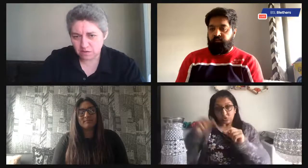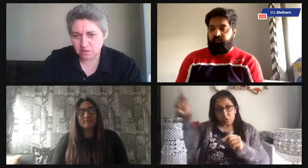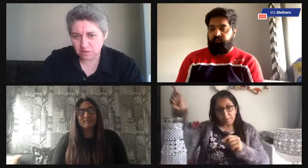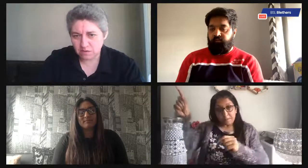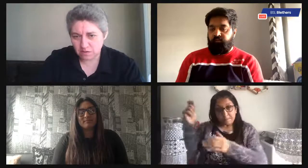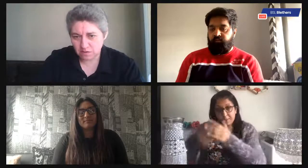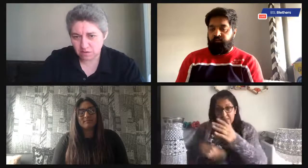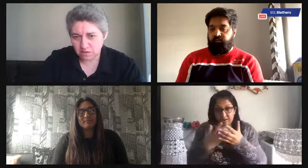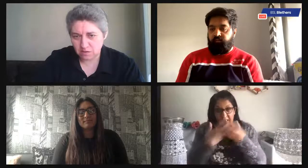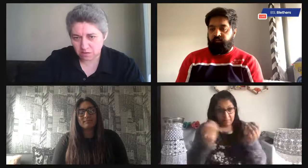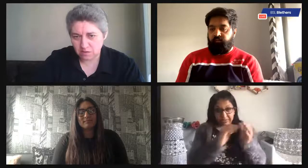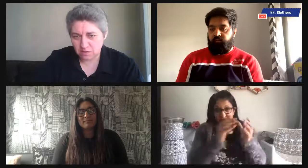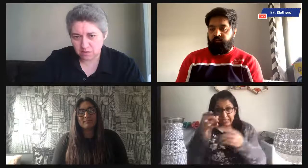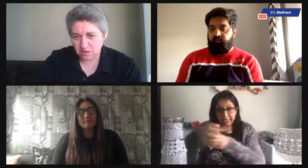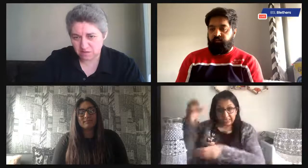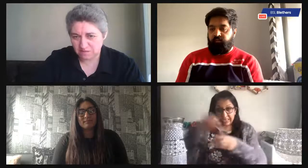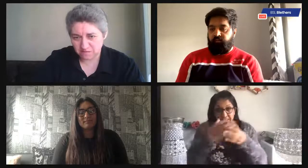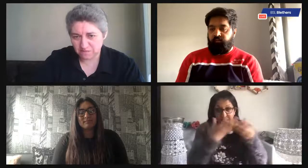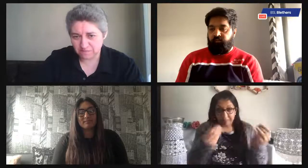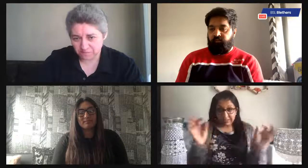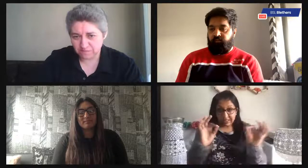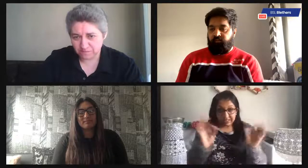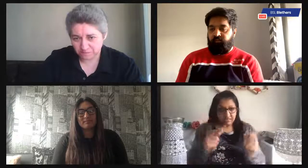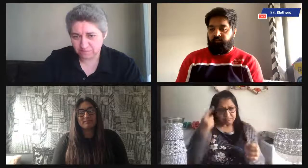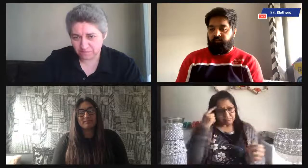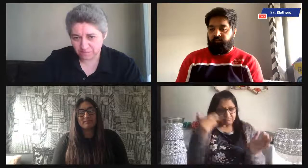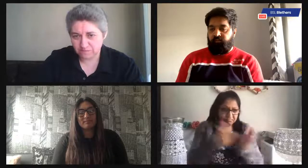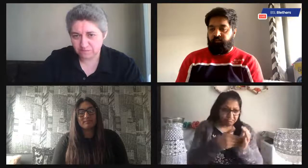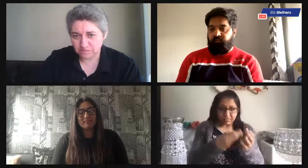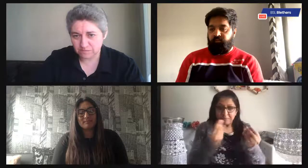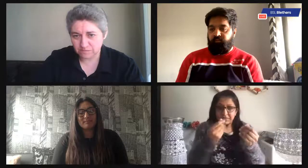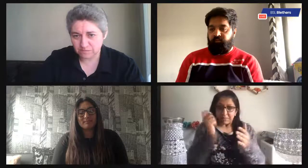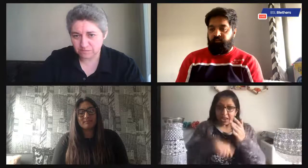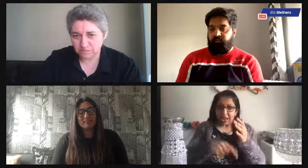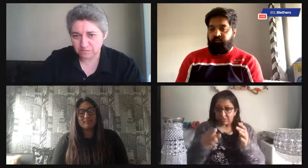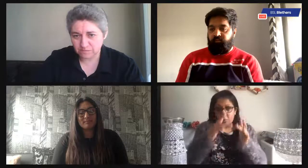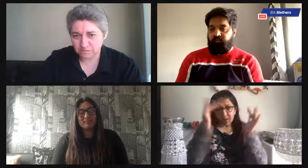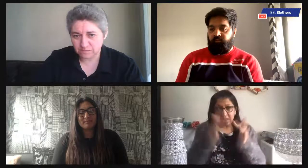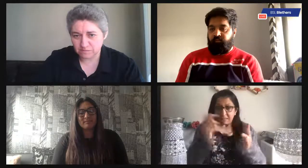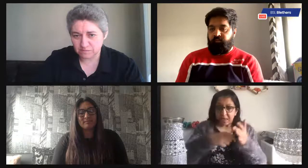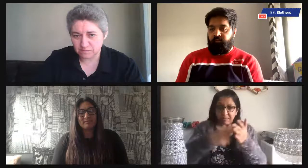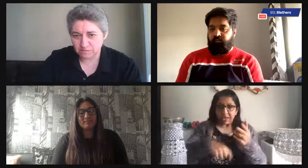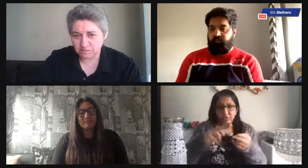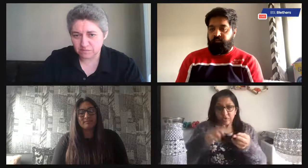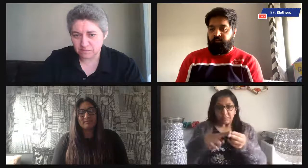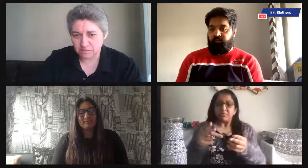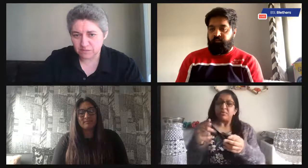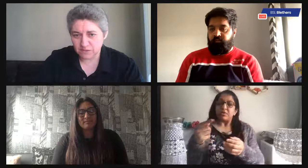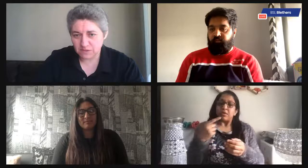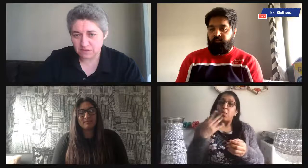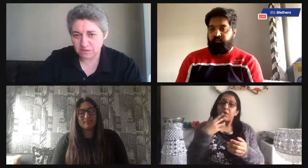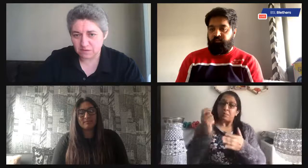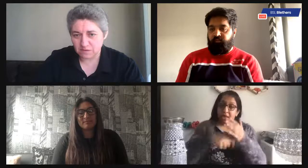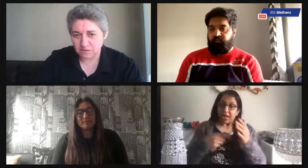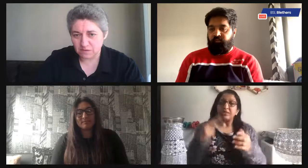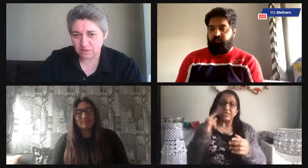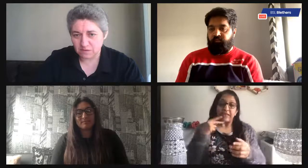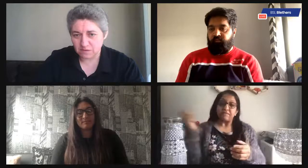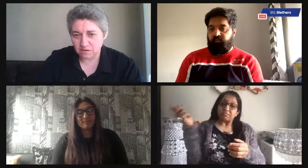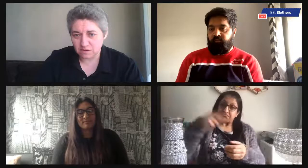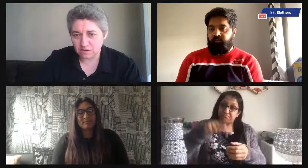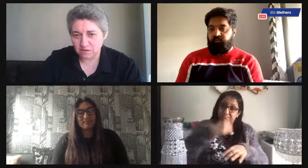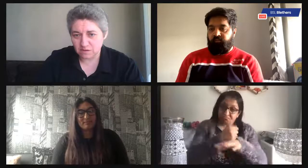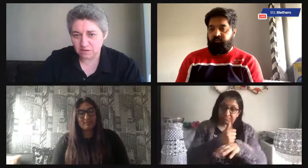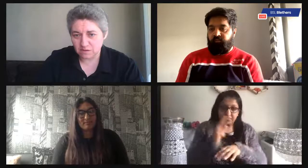sticky material, and you can have glass lie in the house, vases, or you just buy um, any kind of